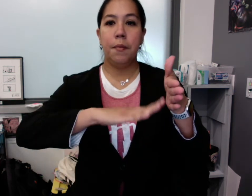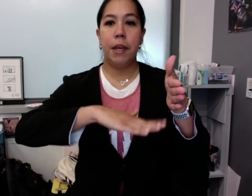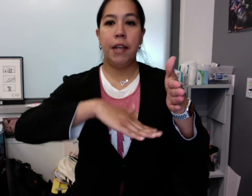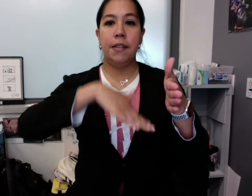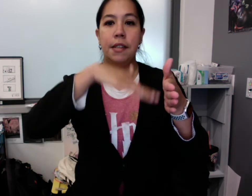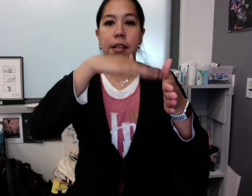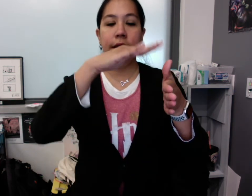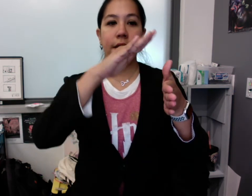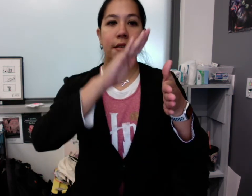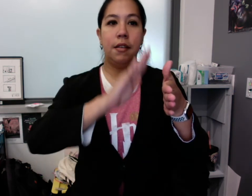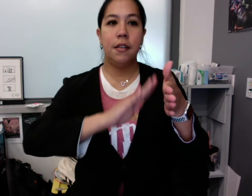Painting